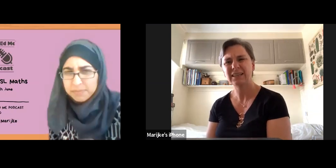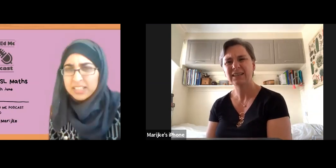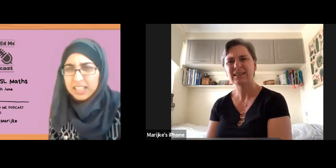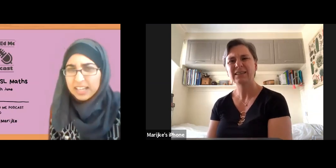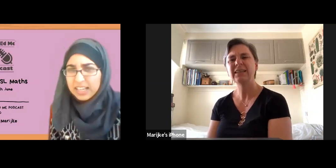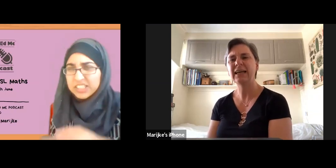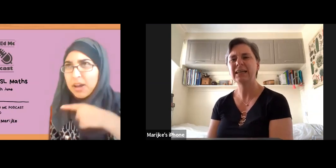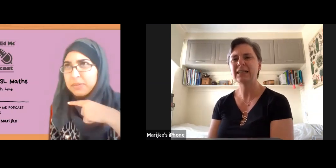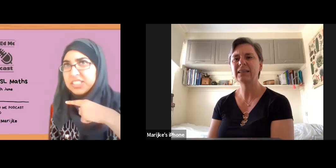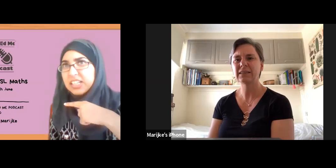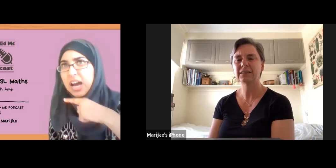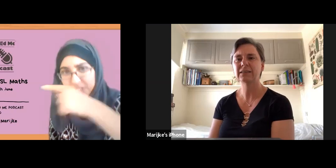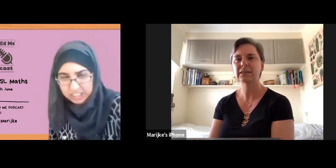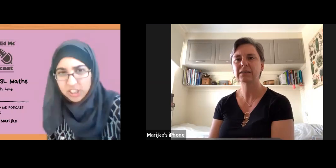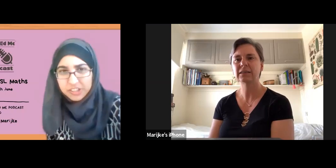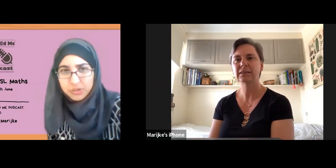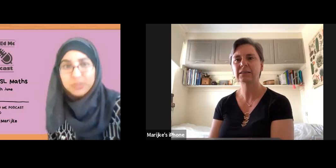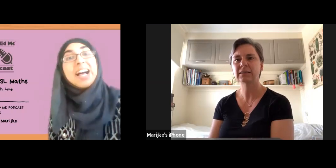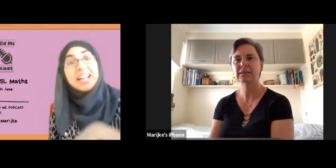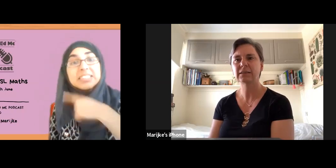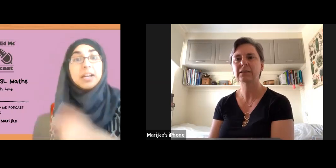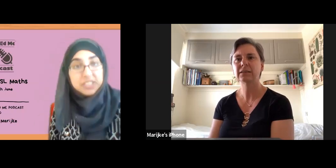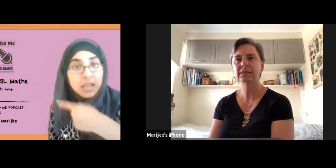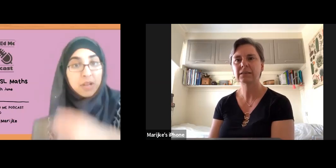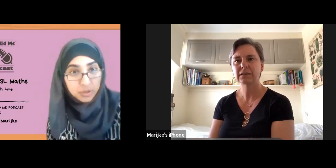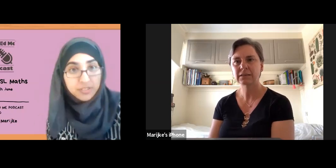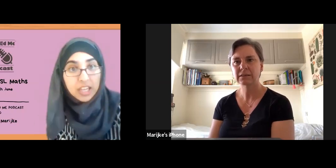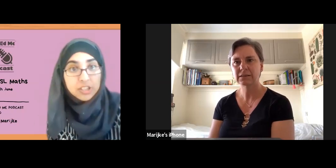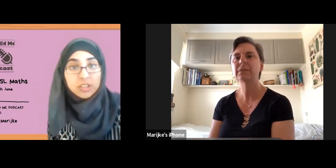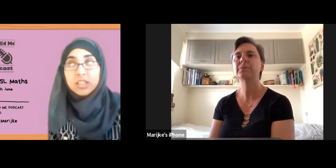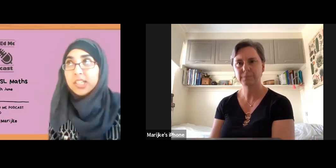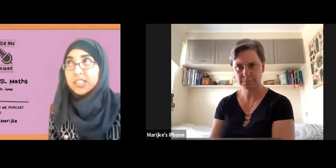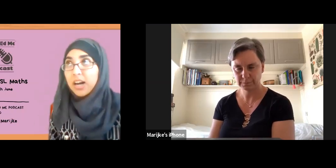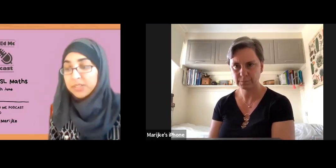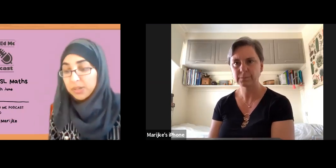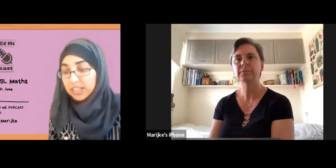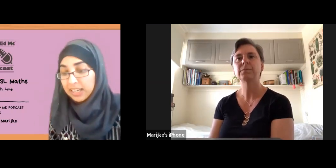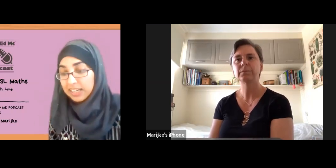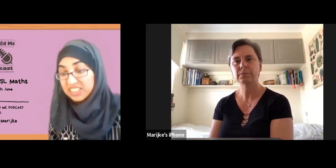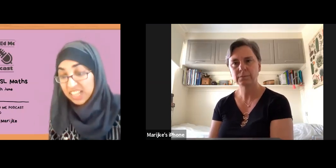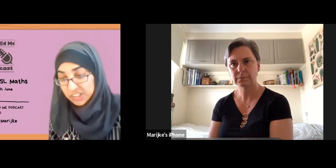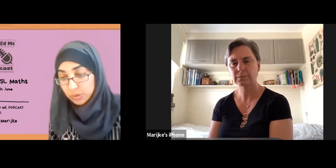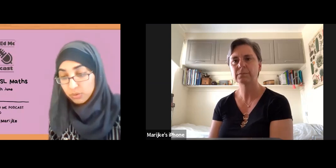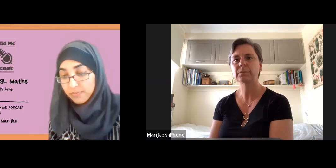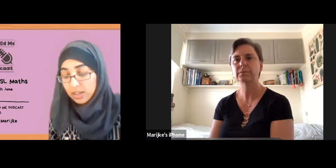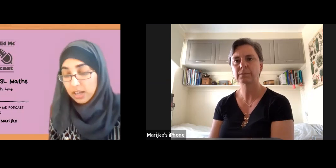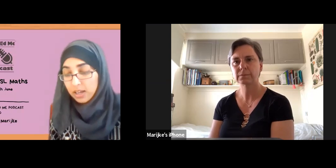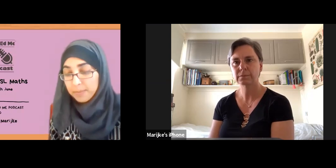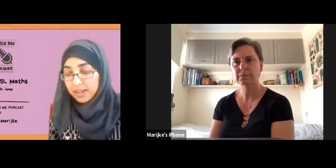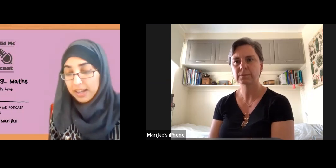like that, yeah. I was teaching in a school and I was getting my qualification. So I was working in a state school. And